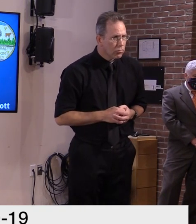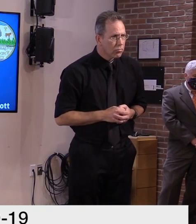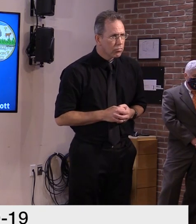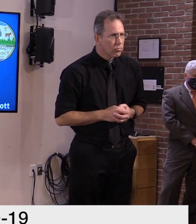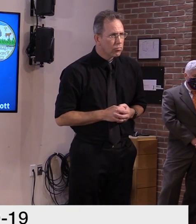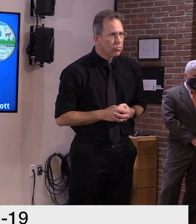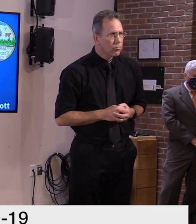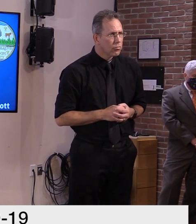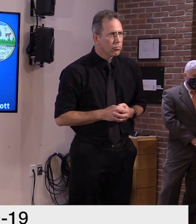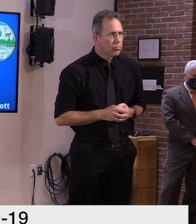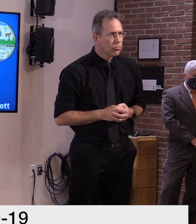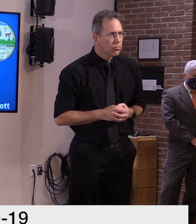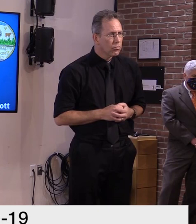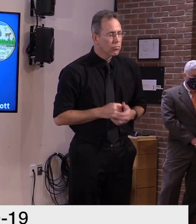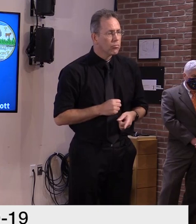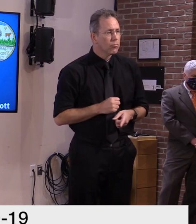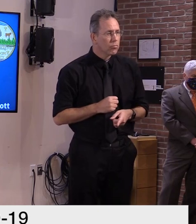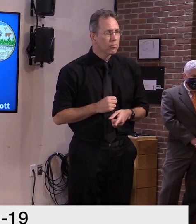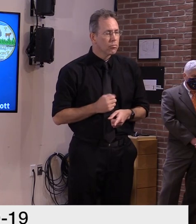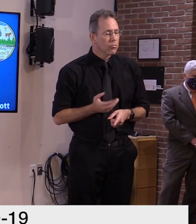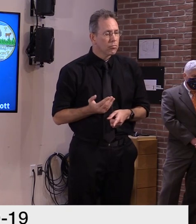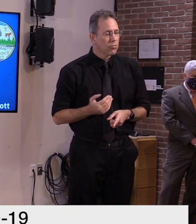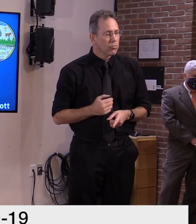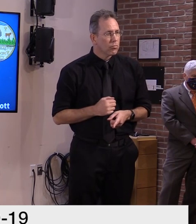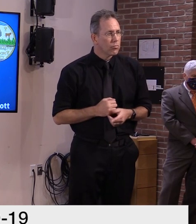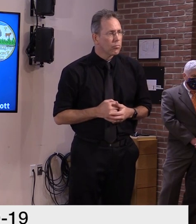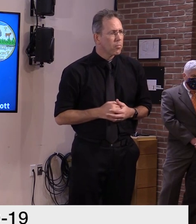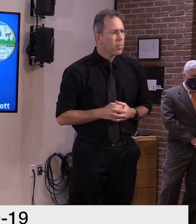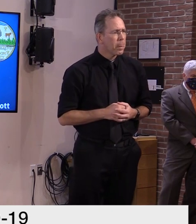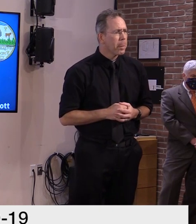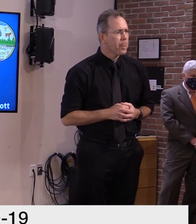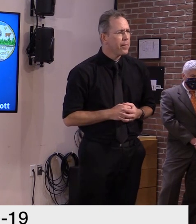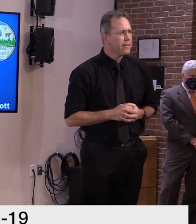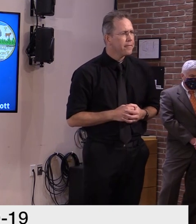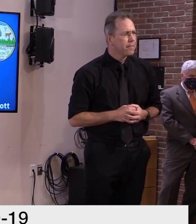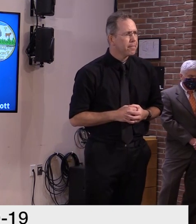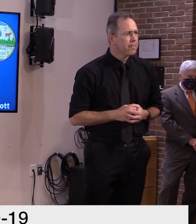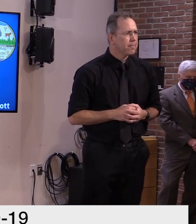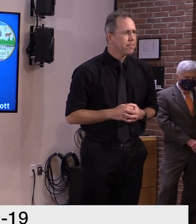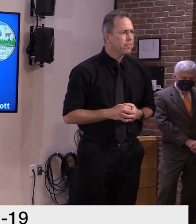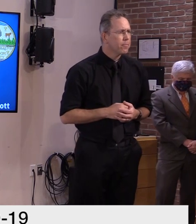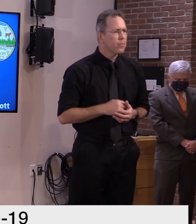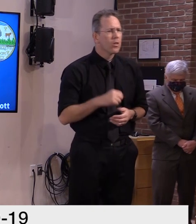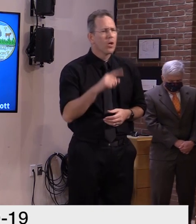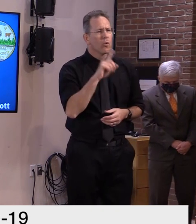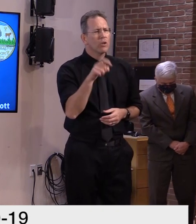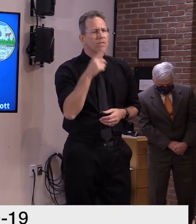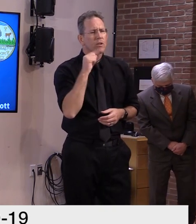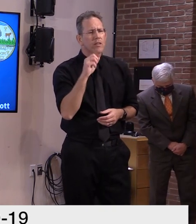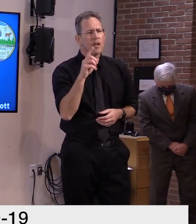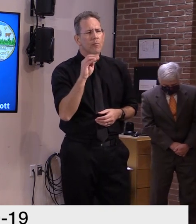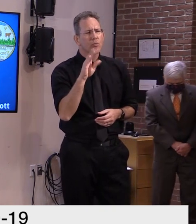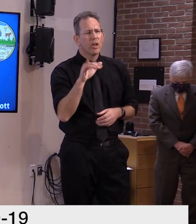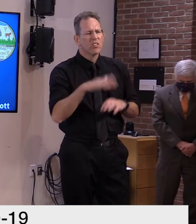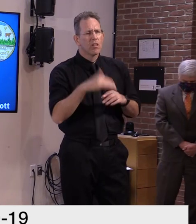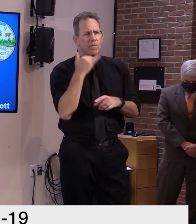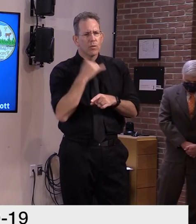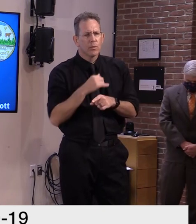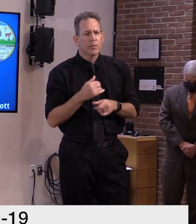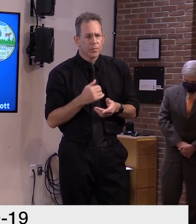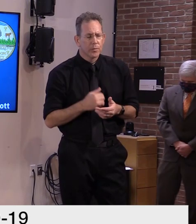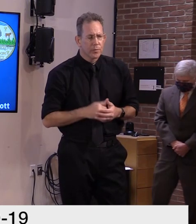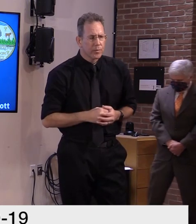This is a question for Ted Brady, I think. So, if somebody